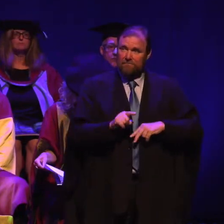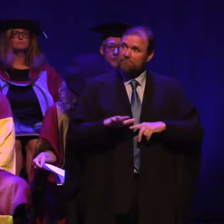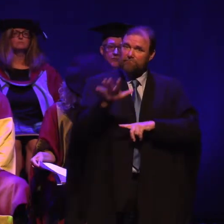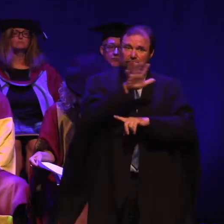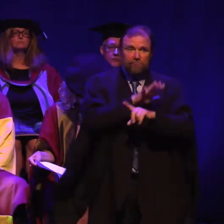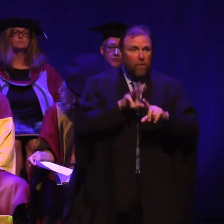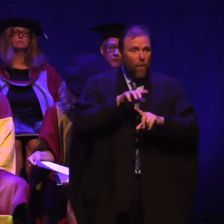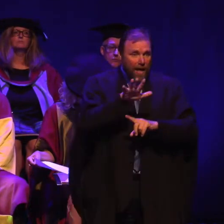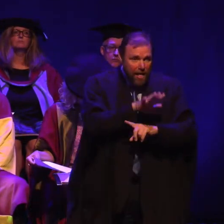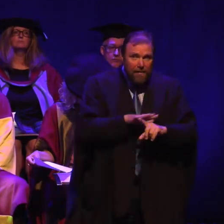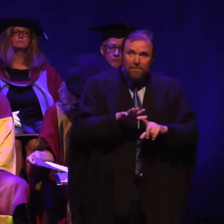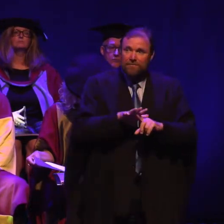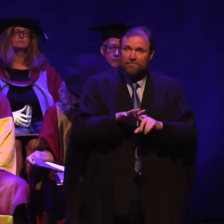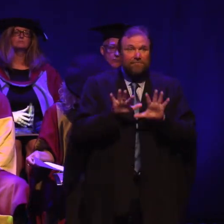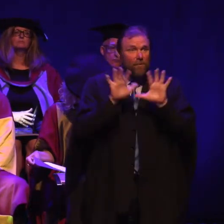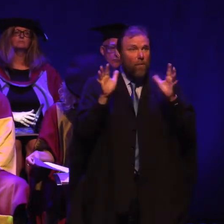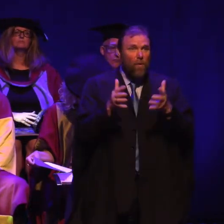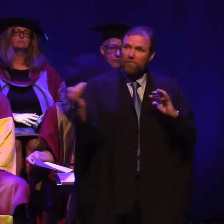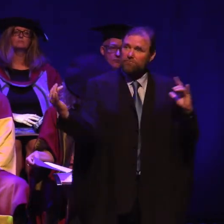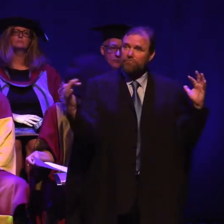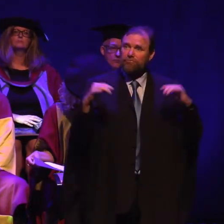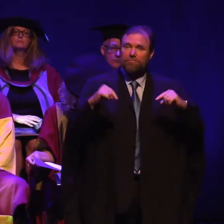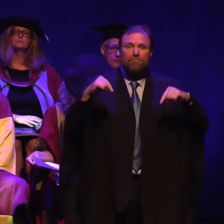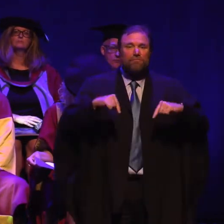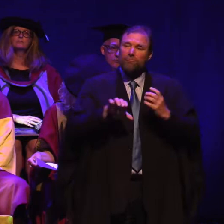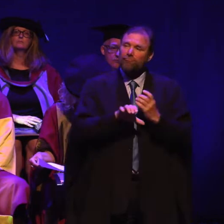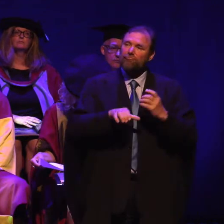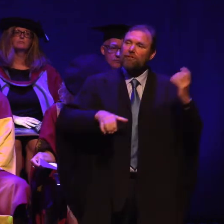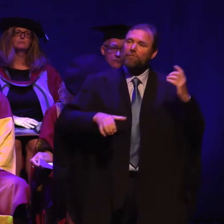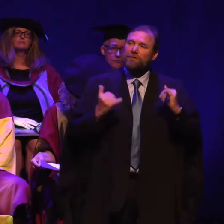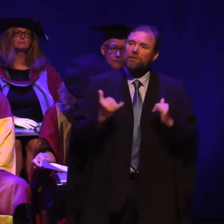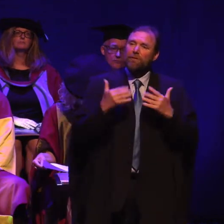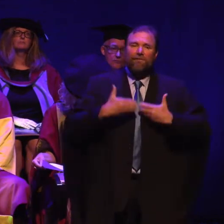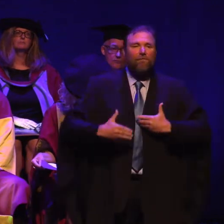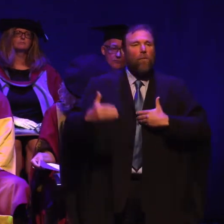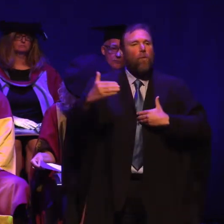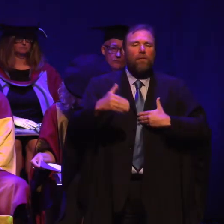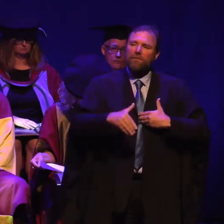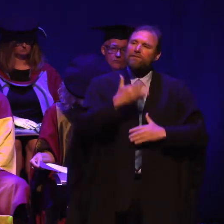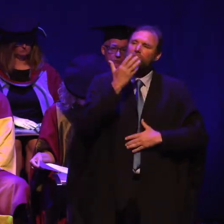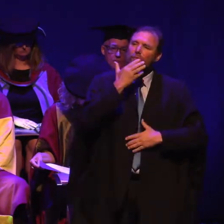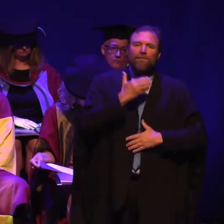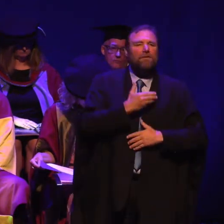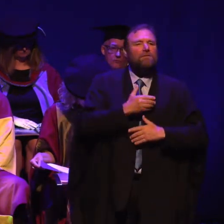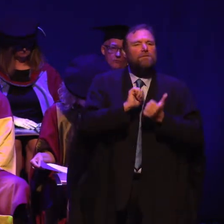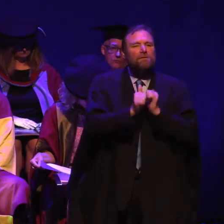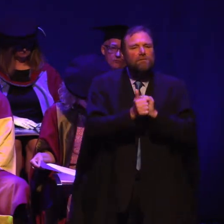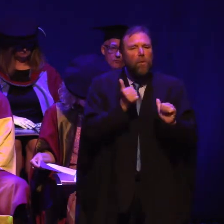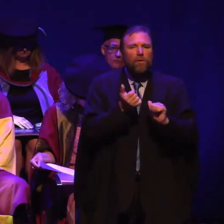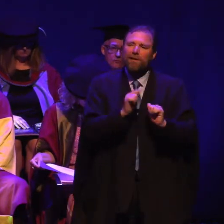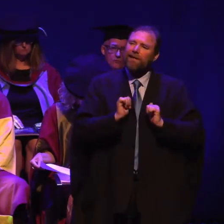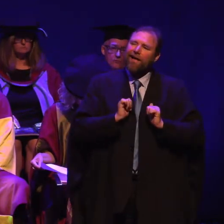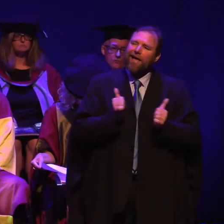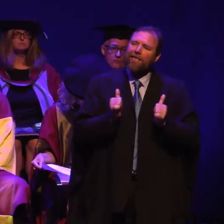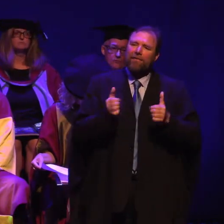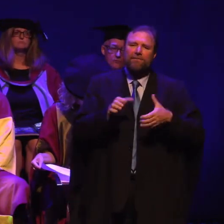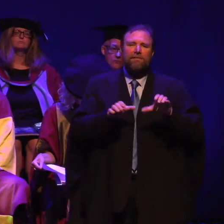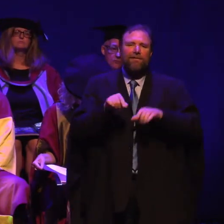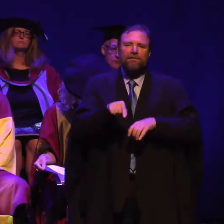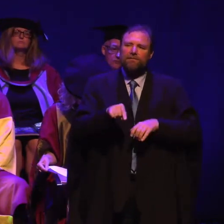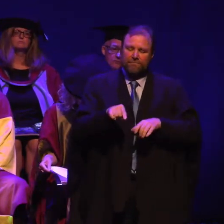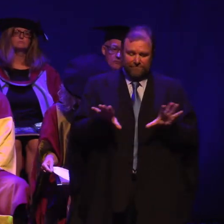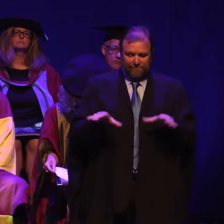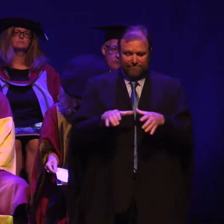for this graduation ceremony for Cardiff School of Sport and Health Sciences, Class of